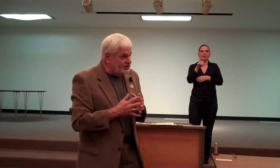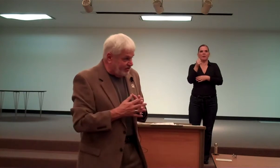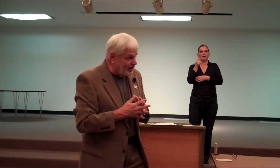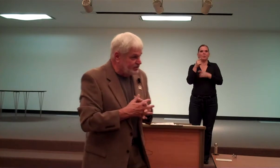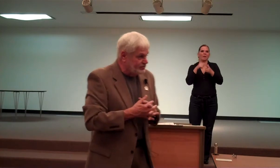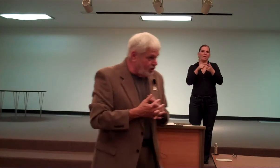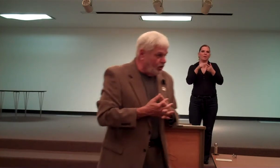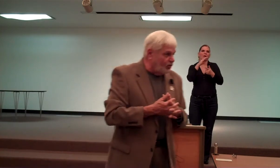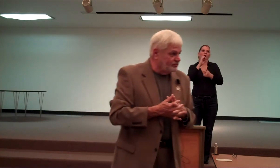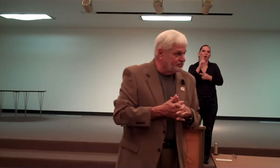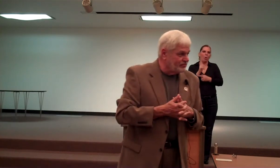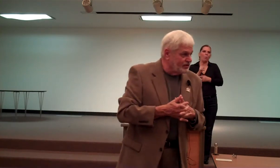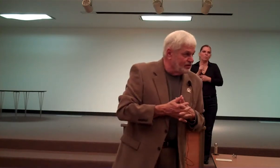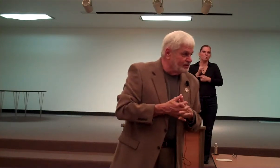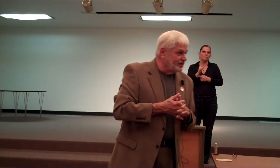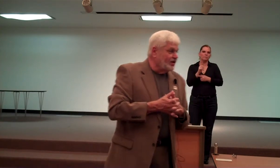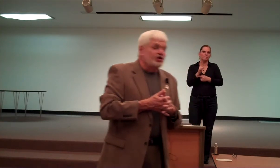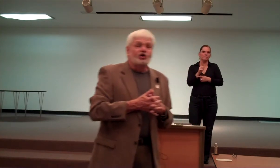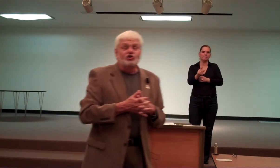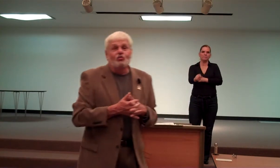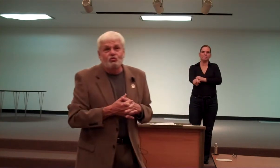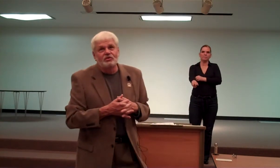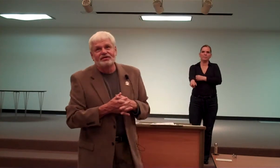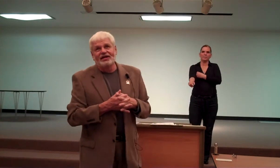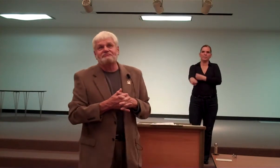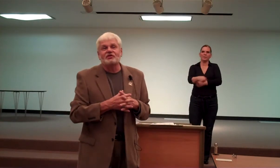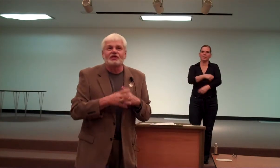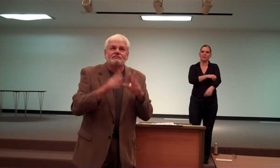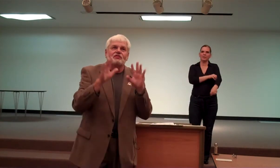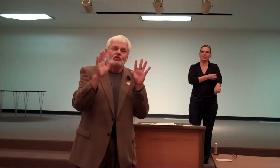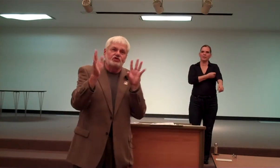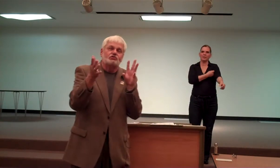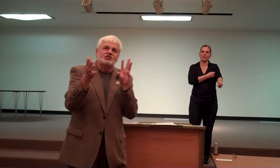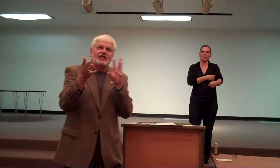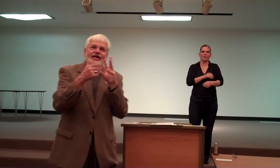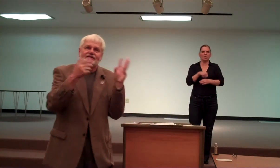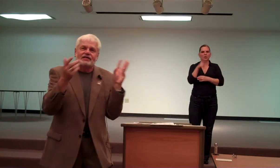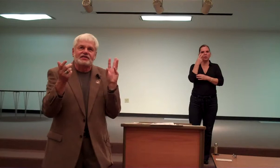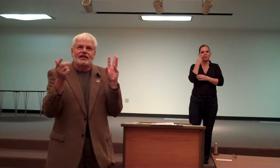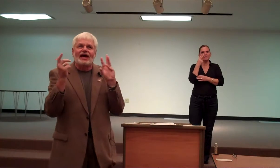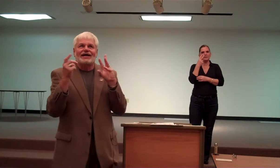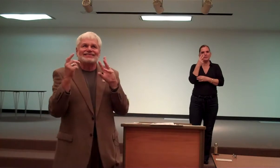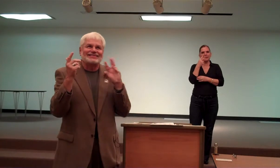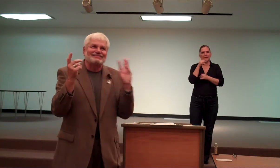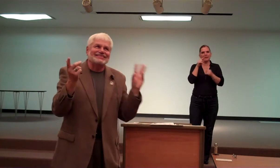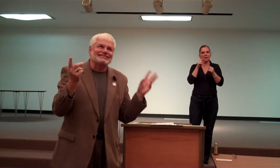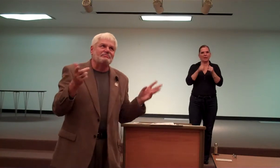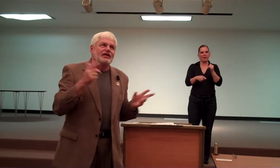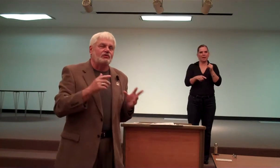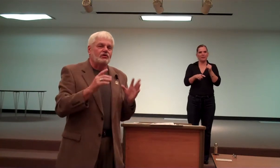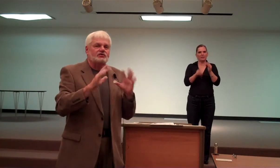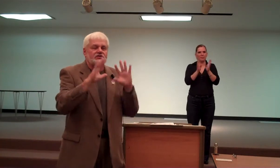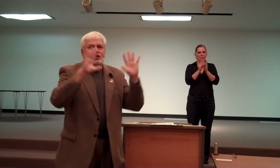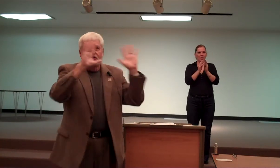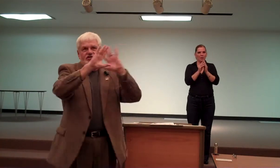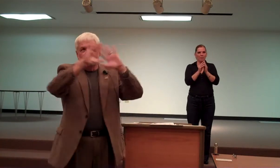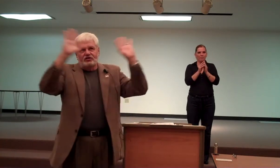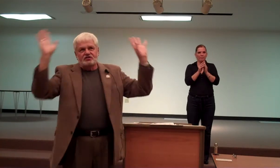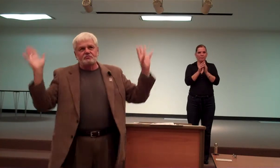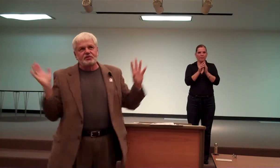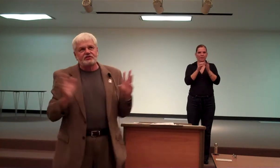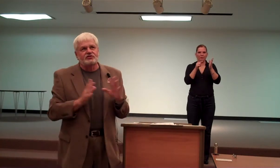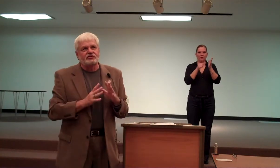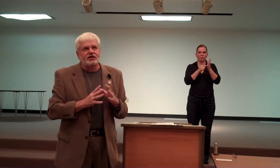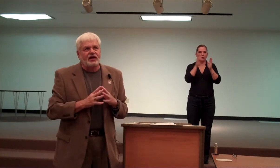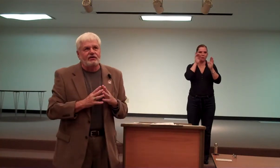that's where we developed coal. You know, you'll see at the last meeting, we'll show